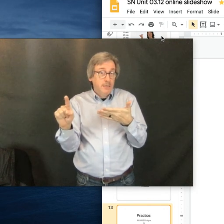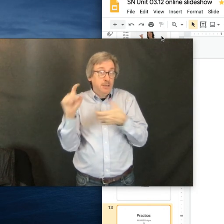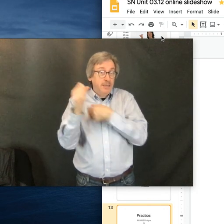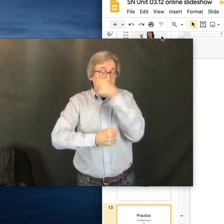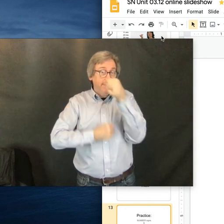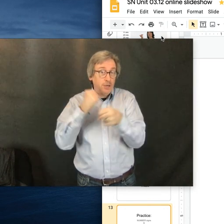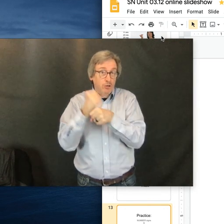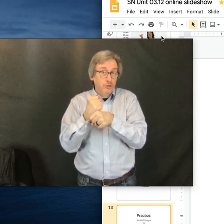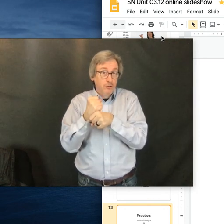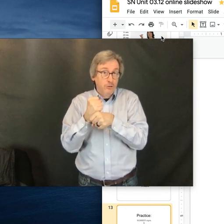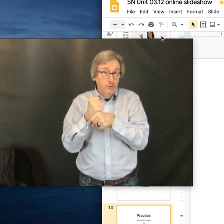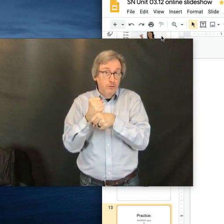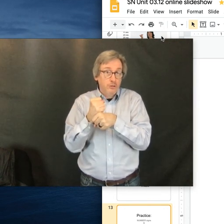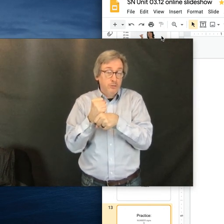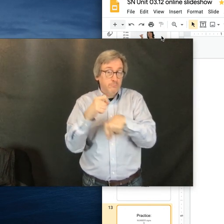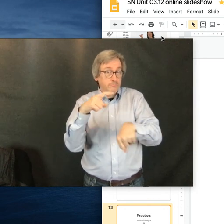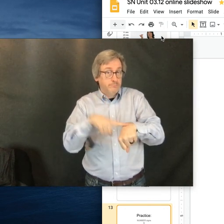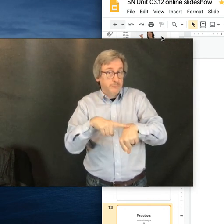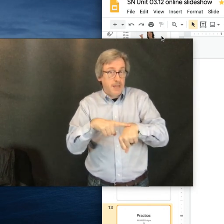week, year,